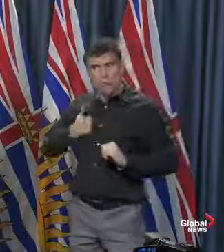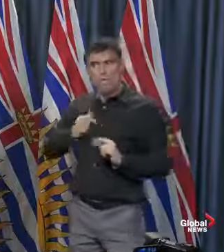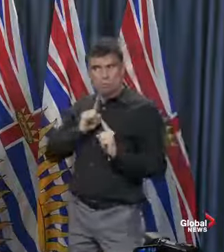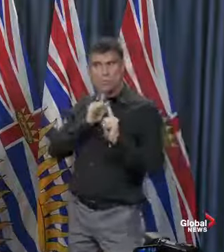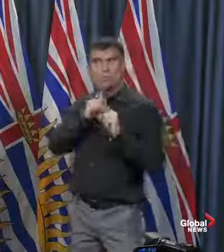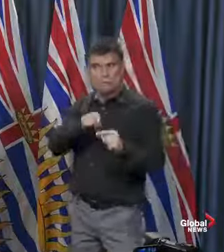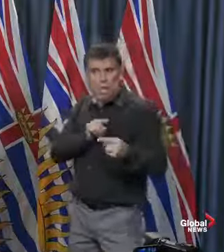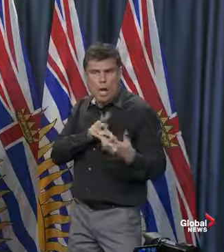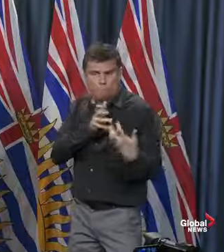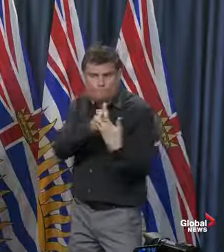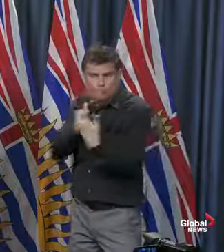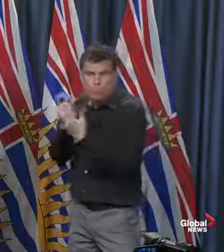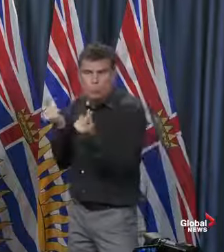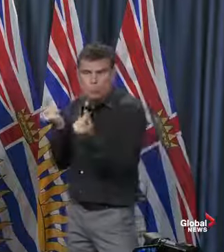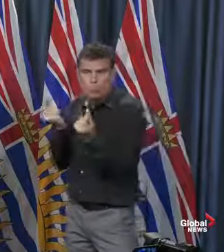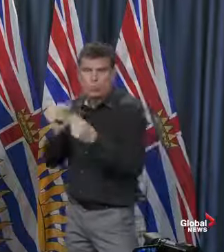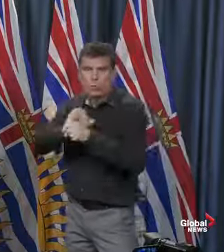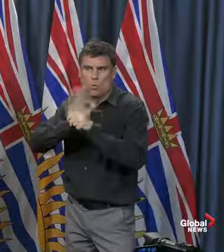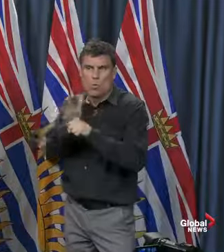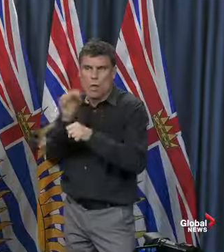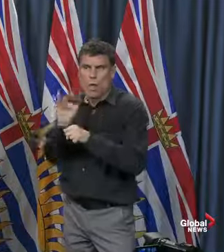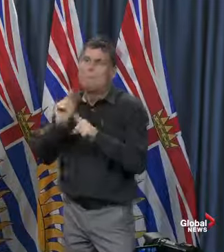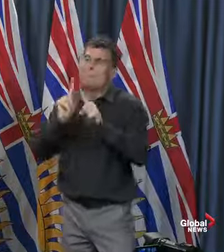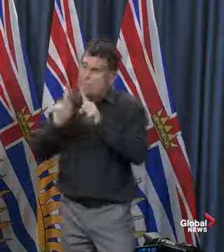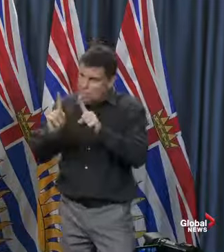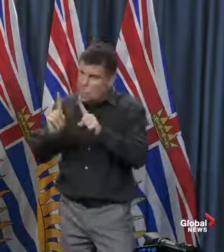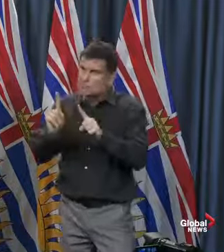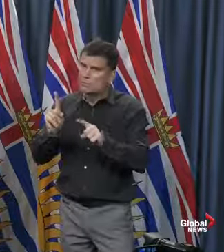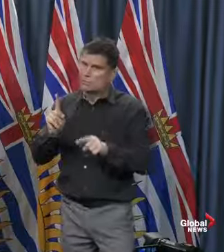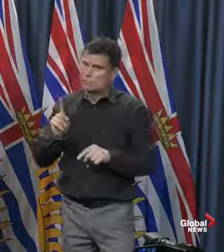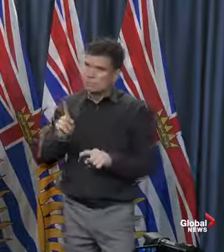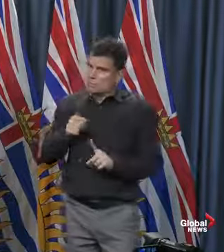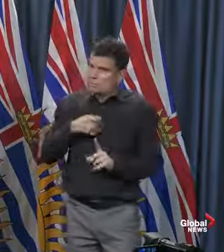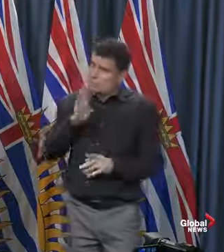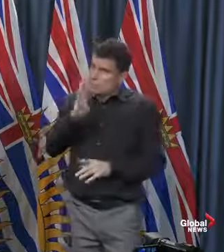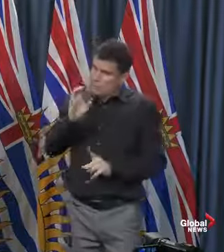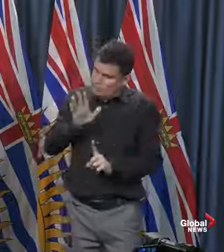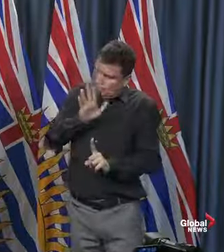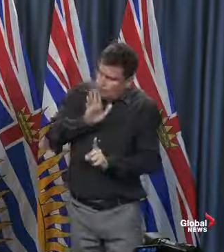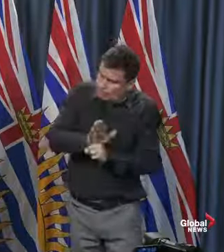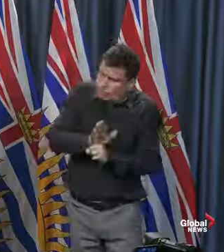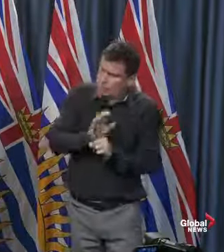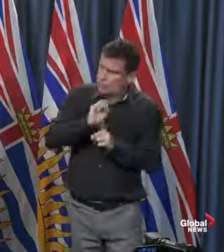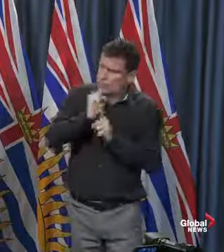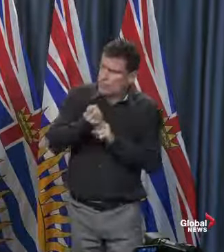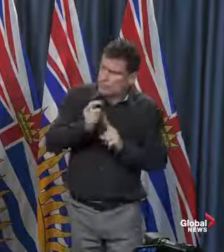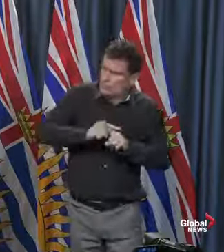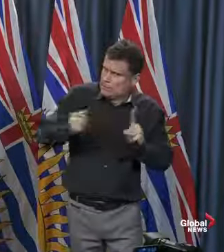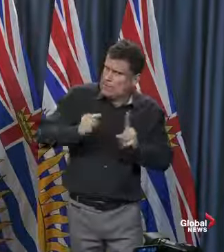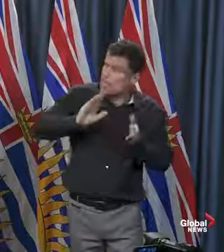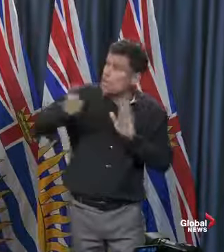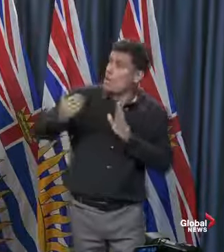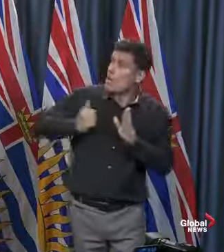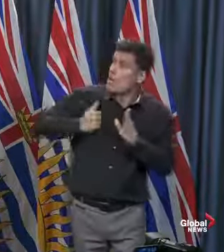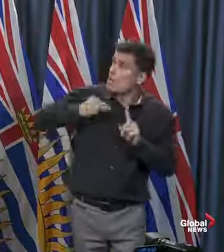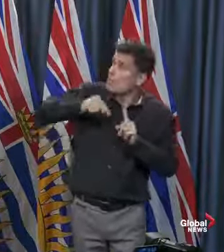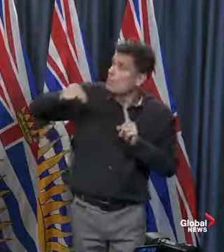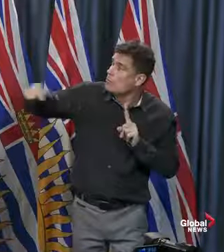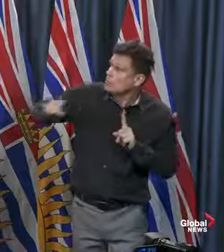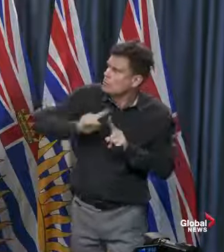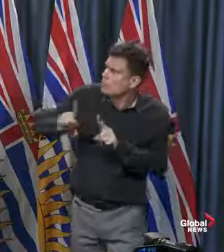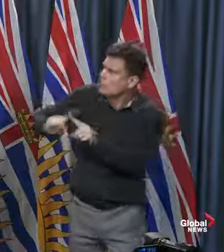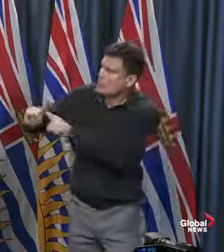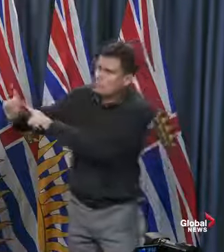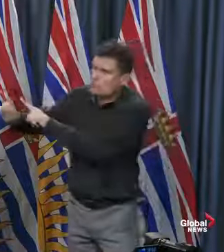have a very significant and particular situation in British Columbia with the very serious situation in King County,